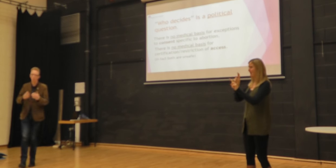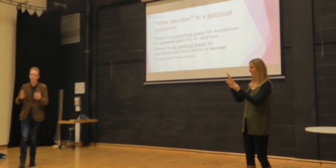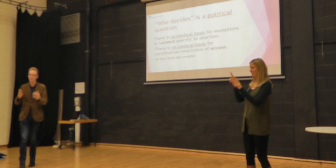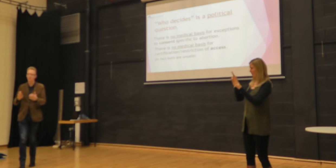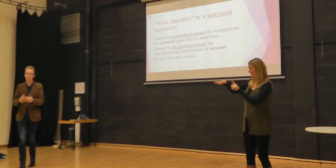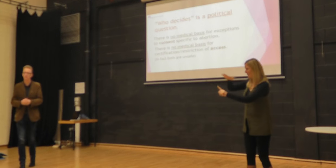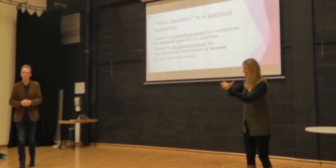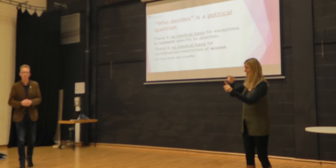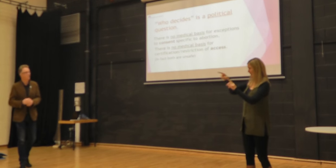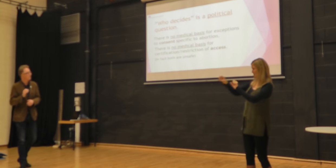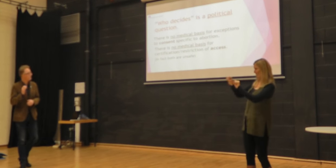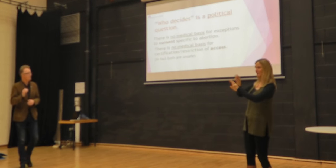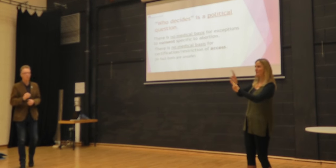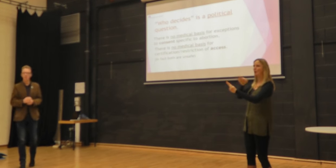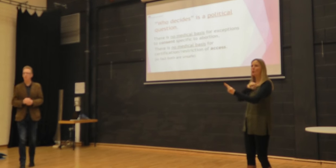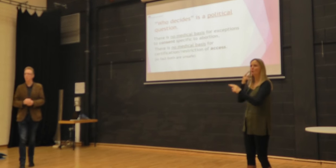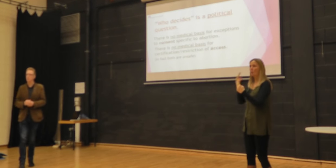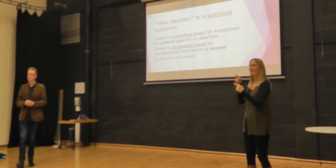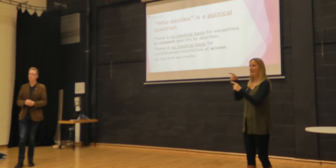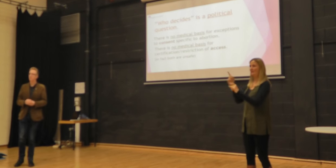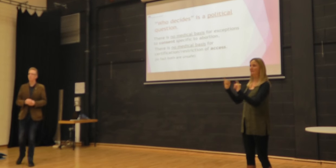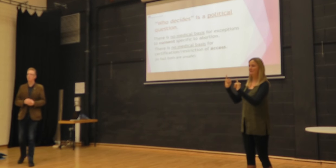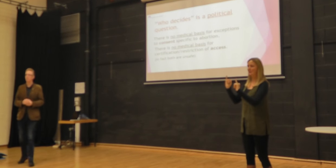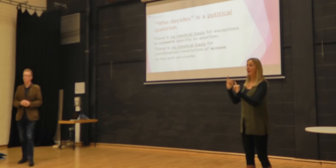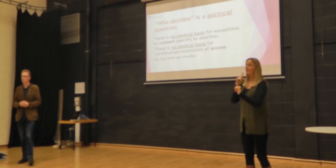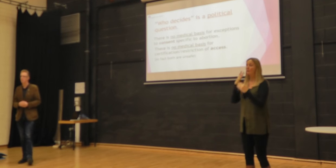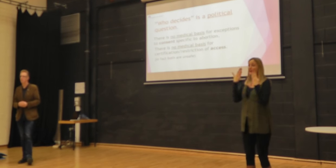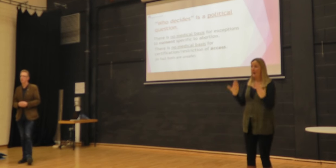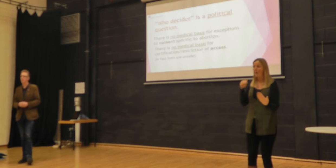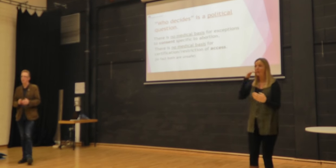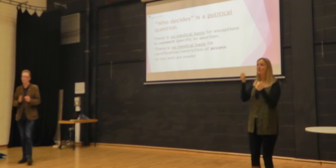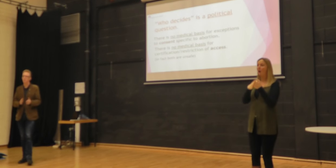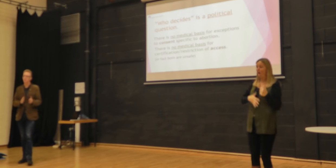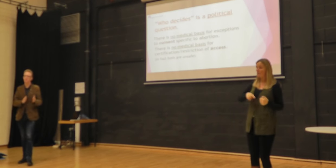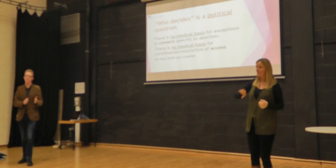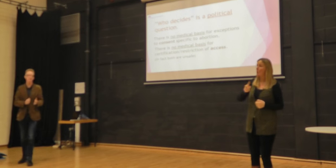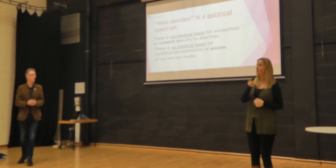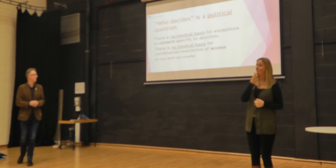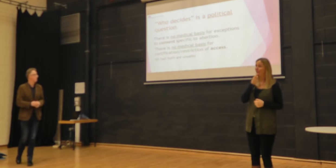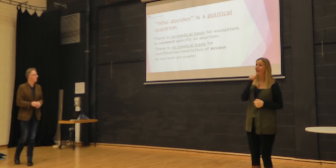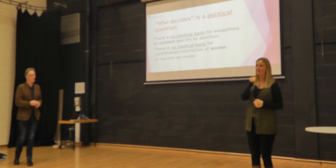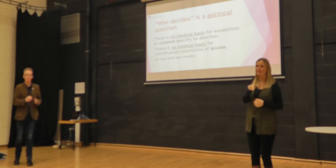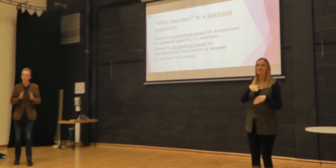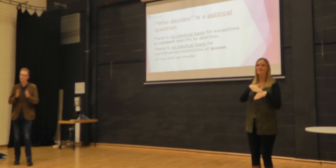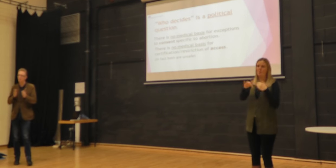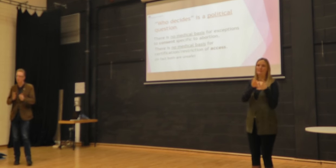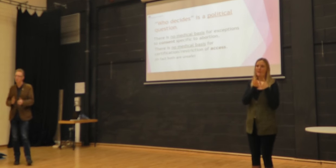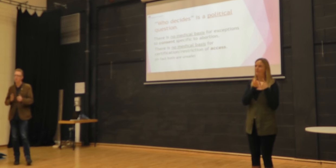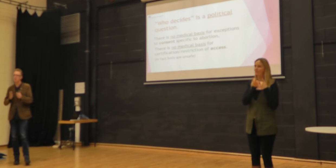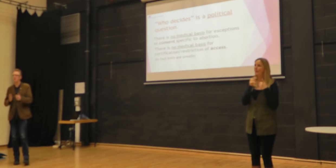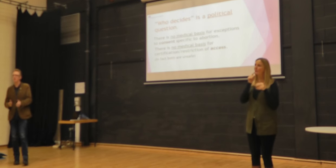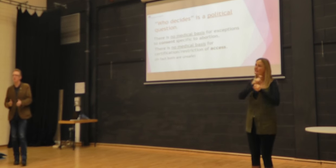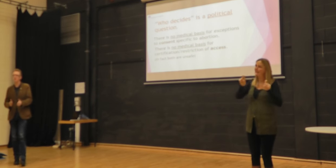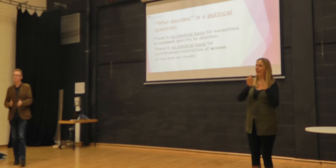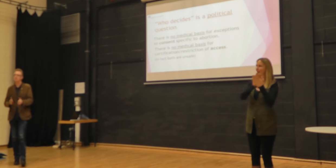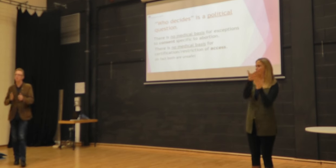you know, good facilities. Illegal abortions that are done with the abortion pill are increasingly safe. And it becomes